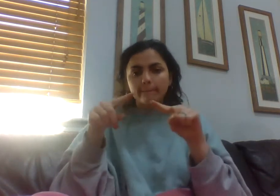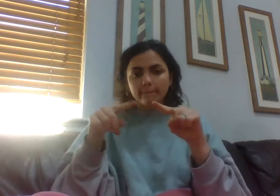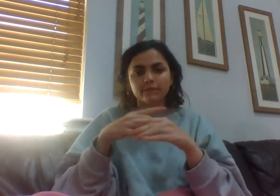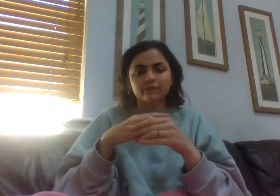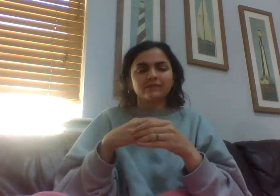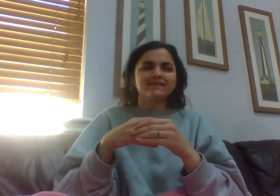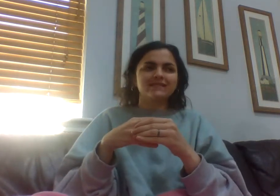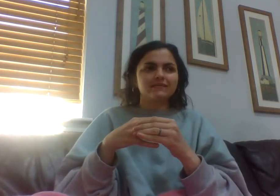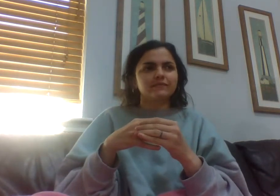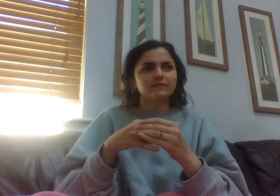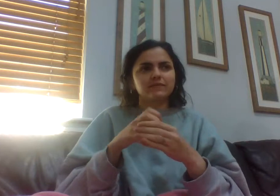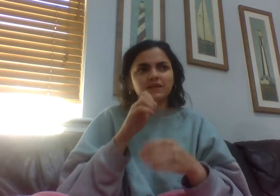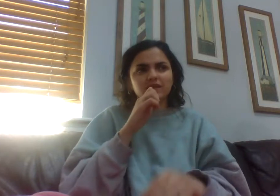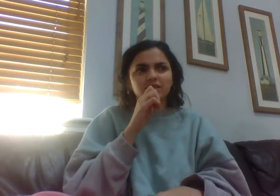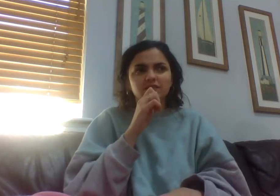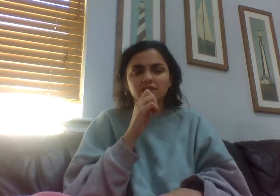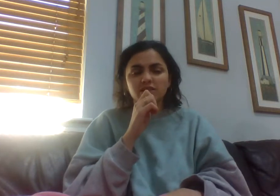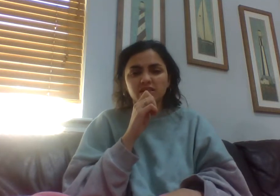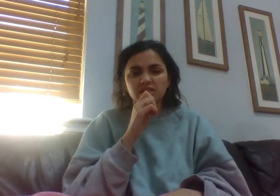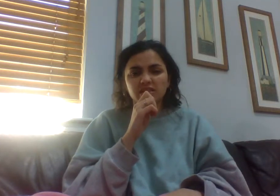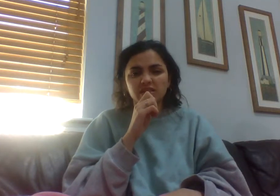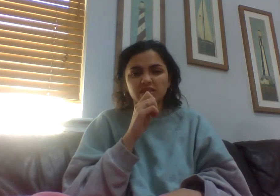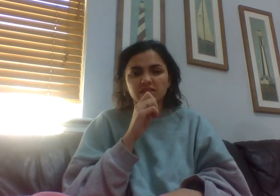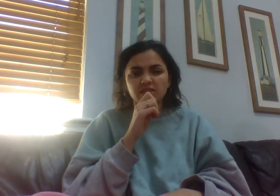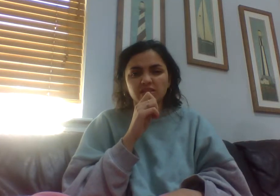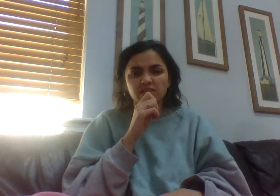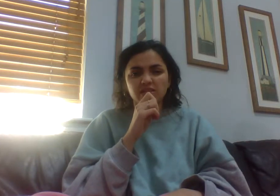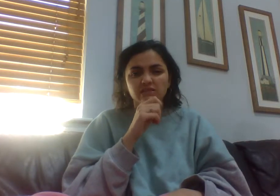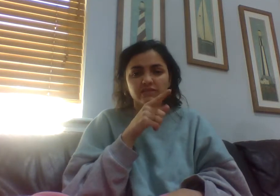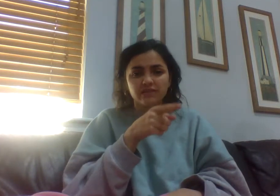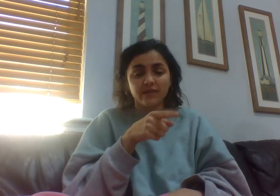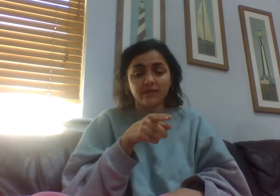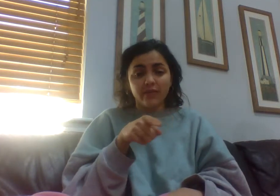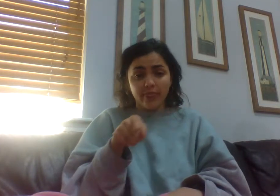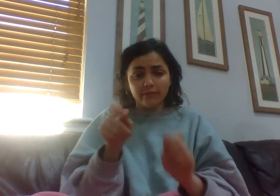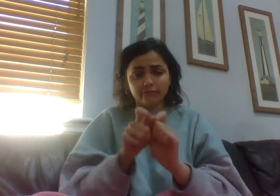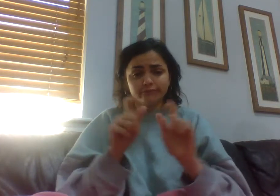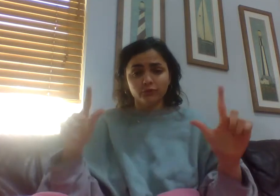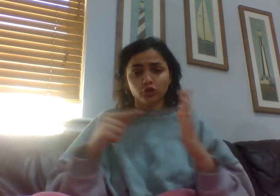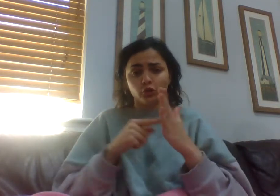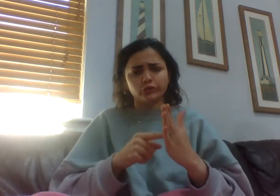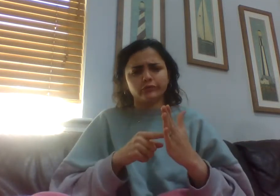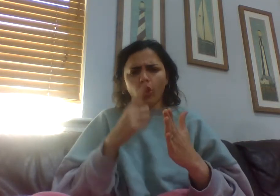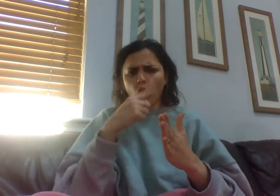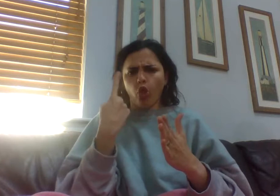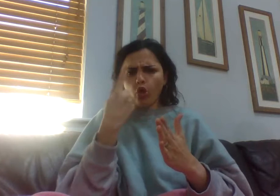as simplistic, of course, as this shows. But there was that sense